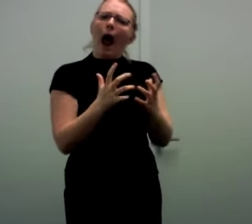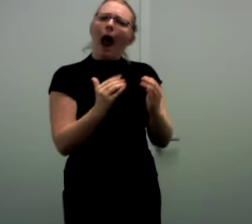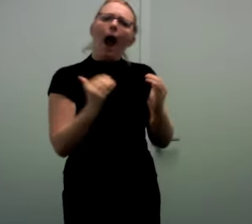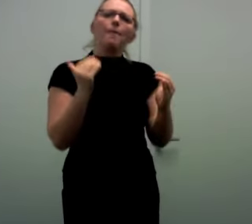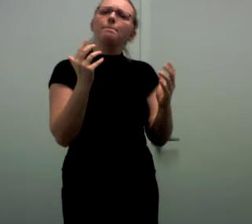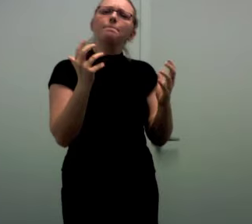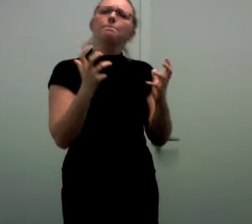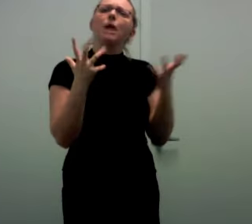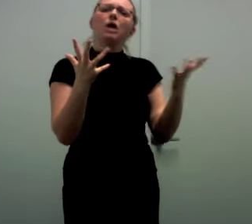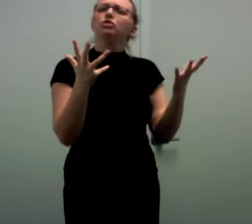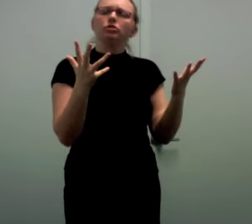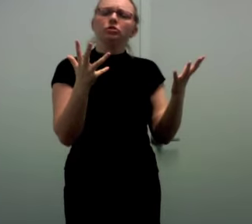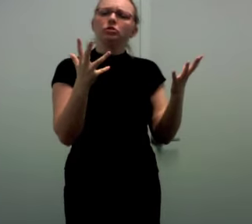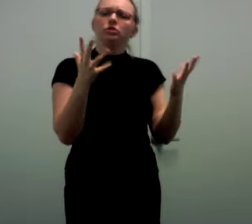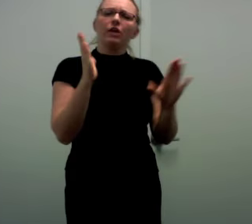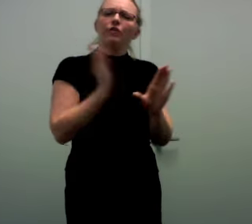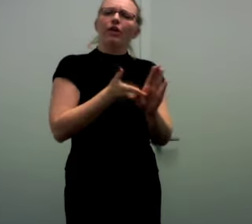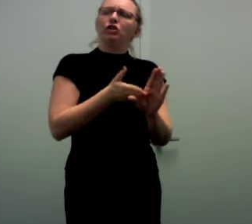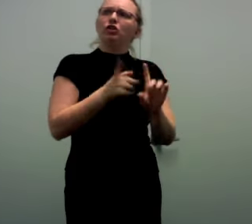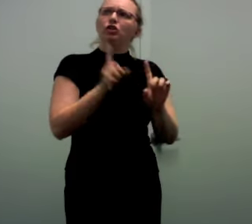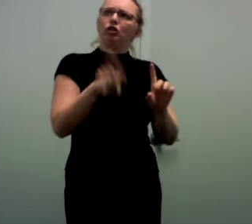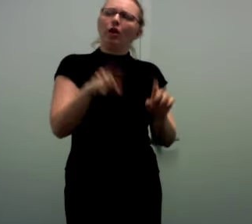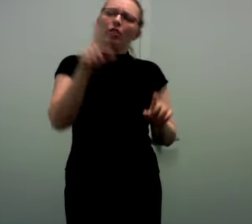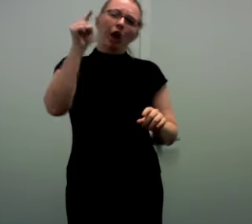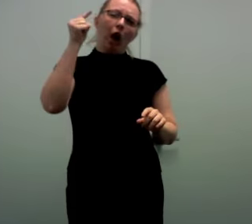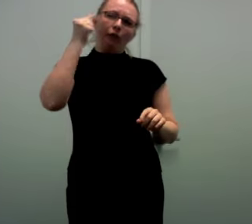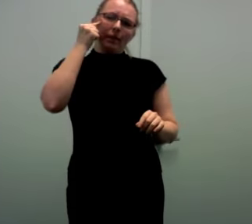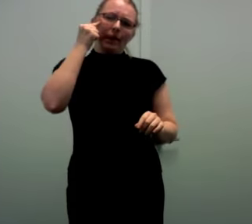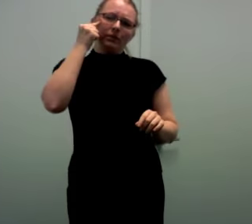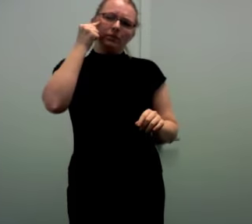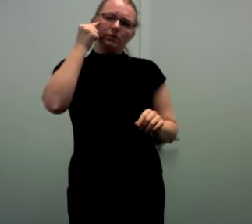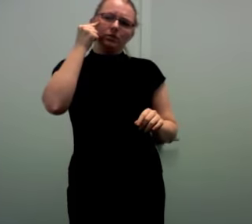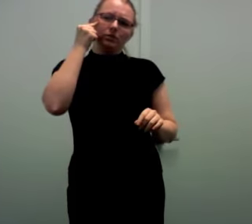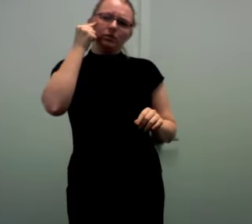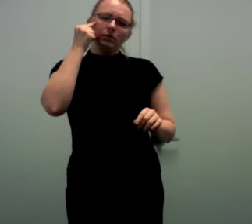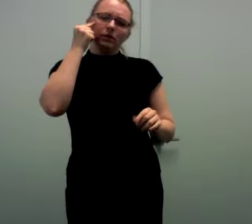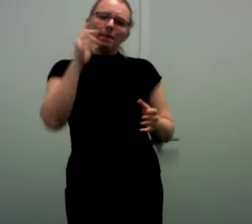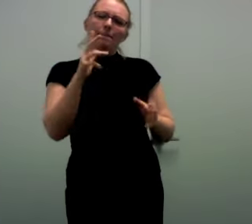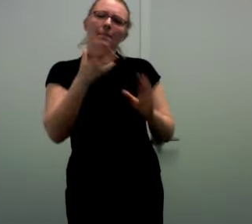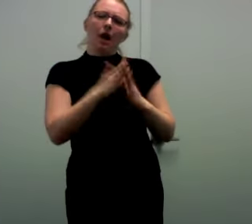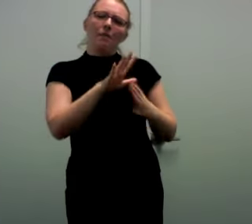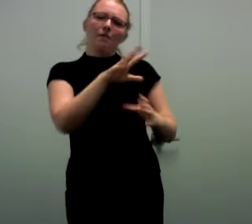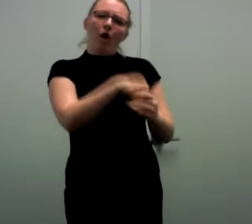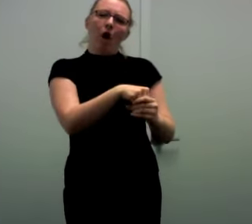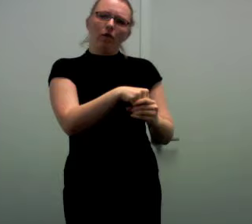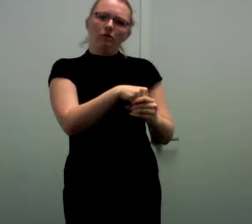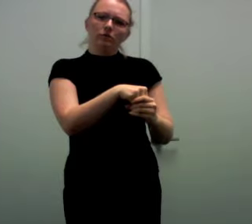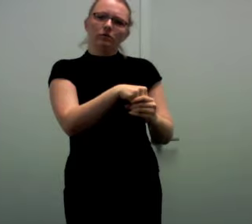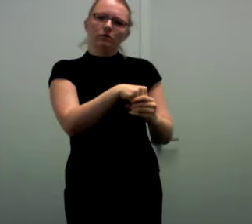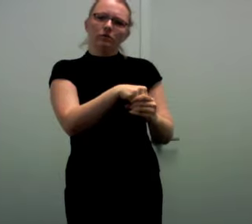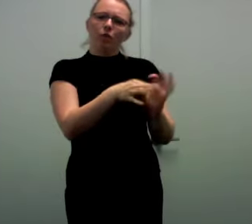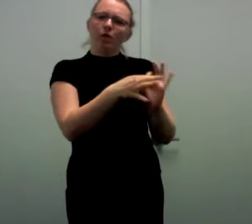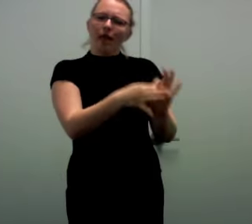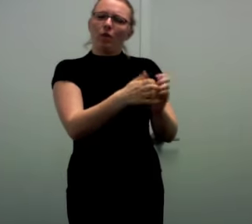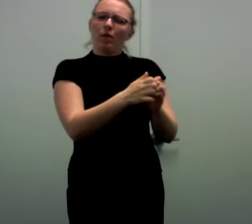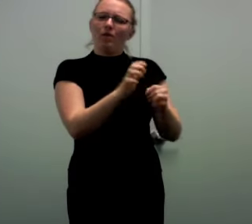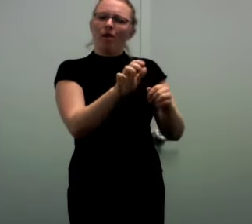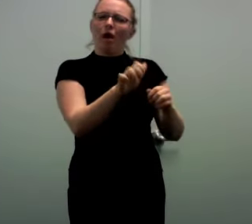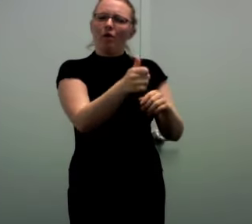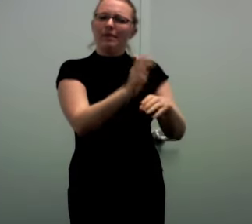government actually have when they get involved in business? What we're going to do is we're going to explore a time period in American